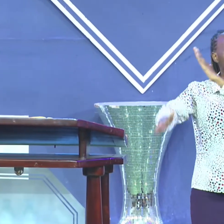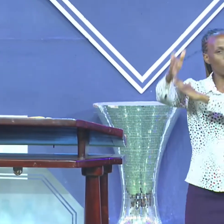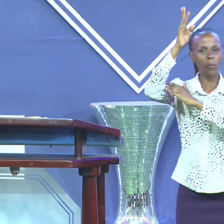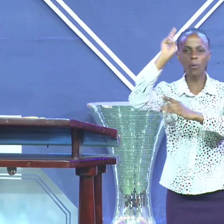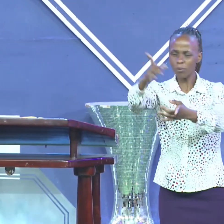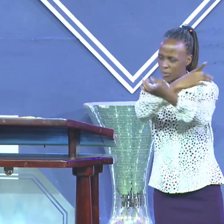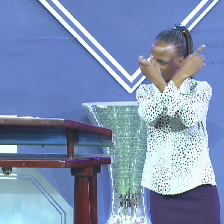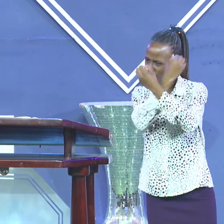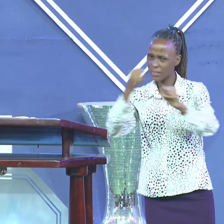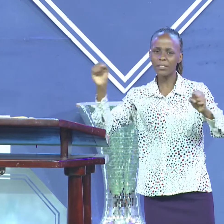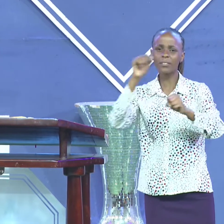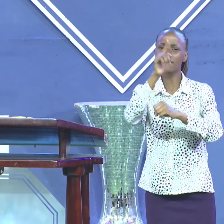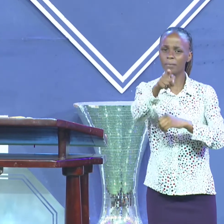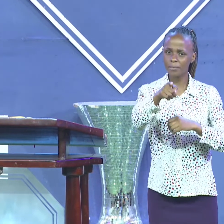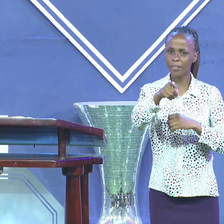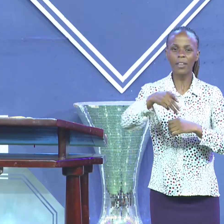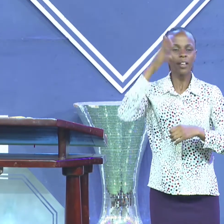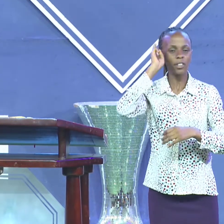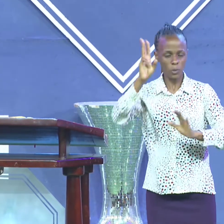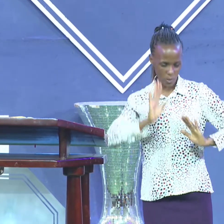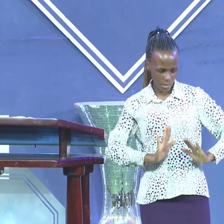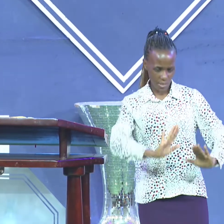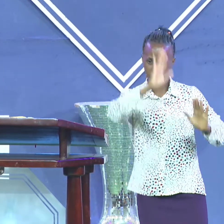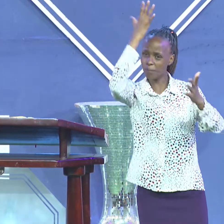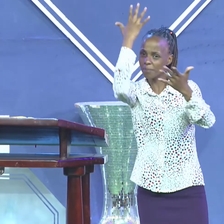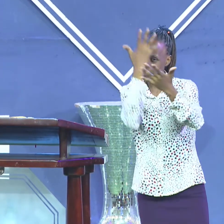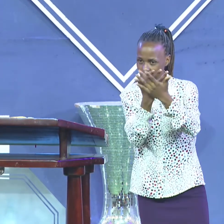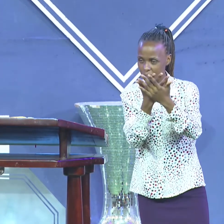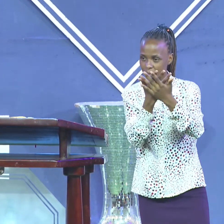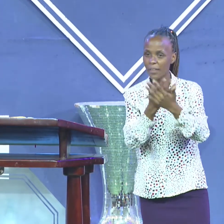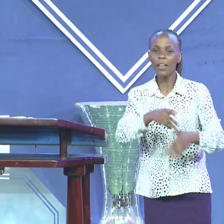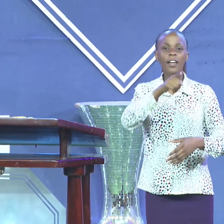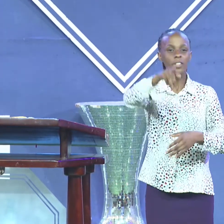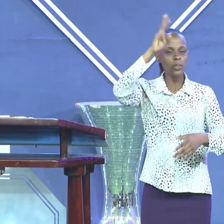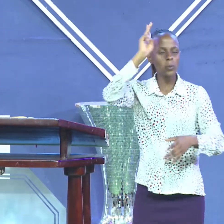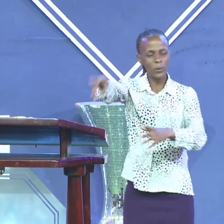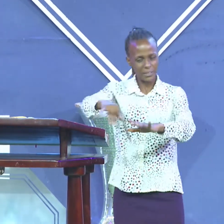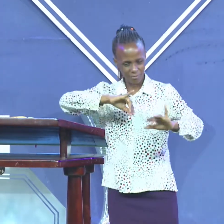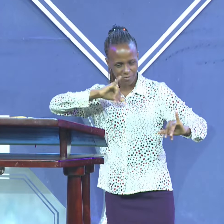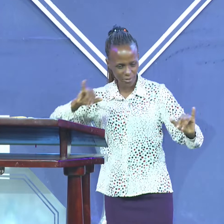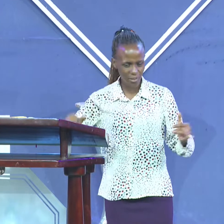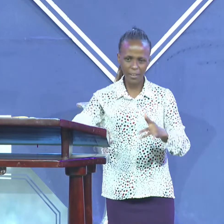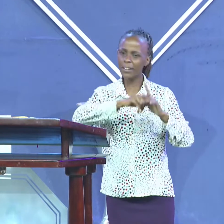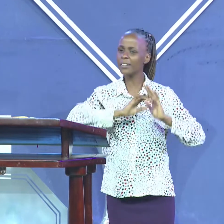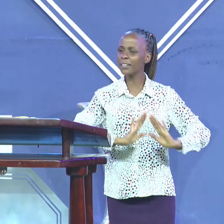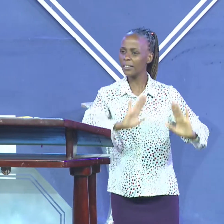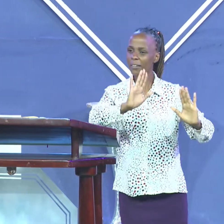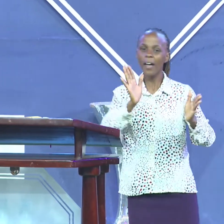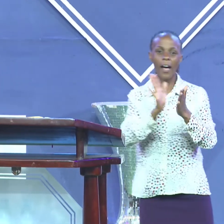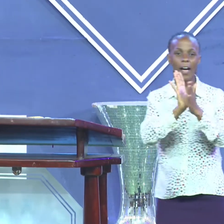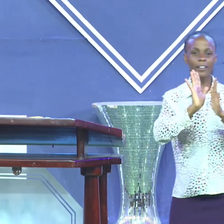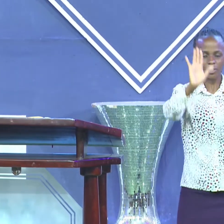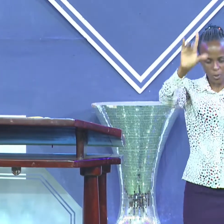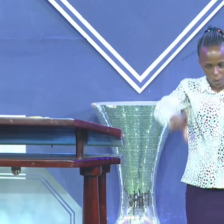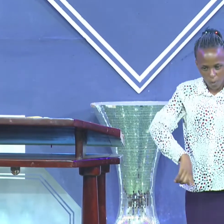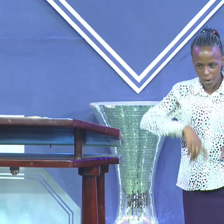tonight, God is going to release you. You're going to get out of that prison. You're going to break